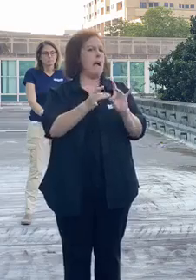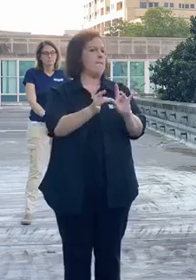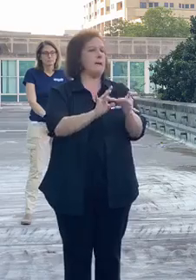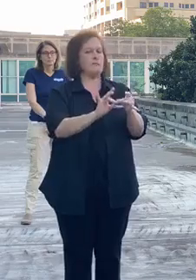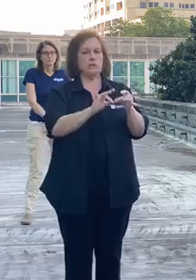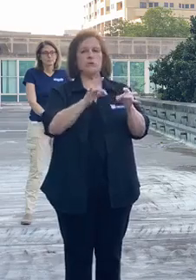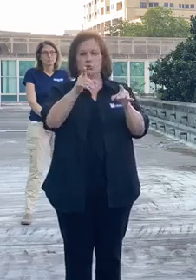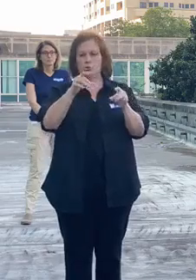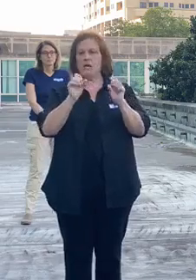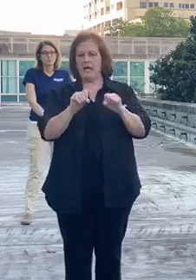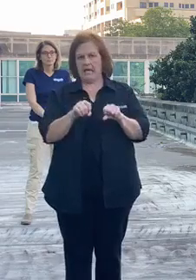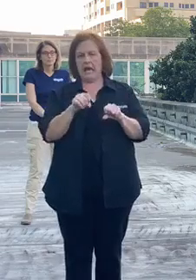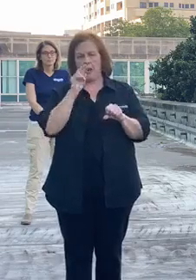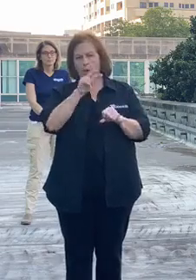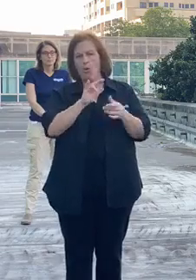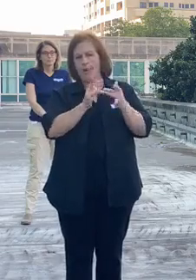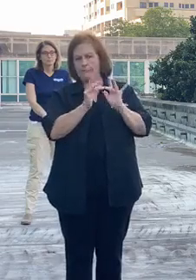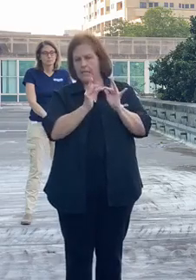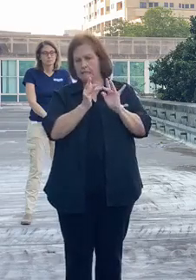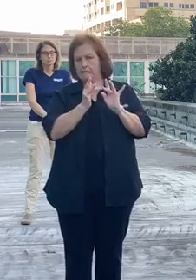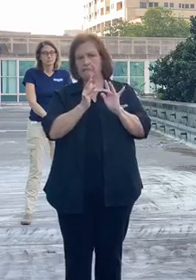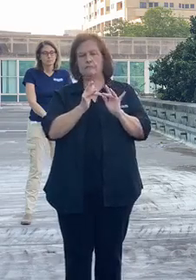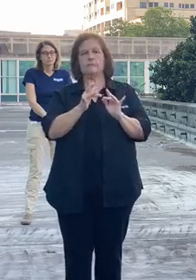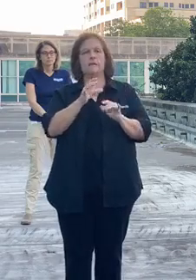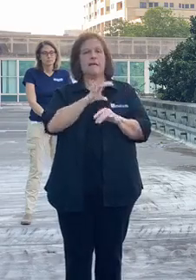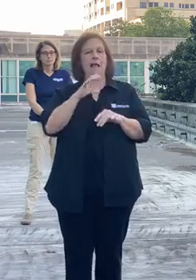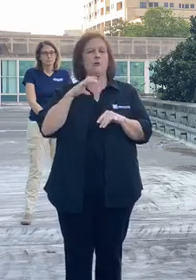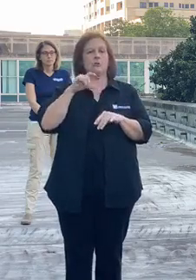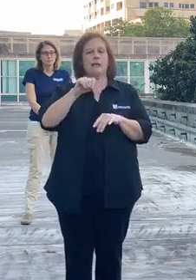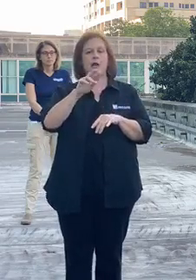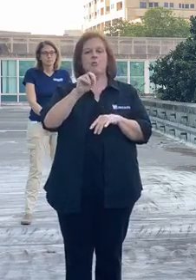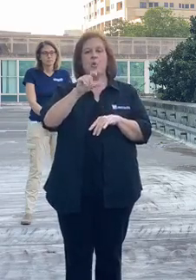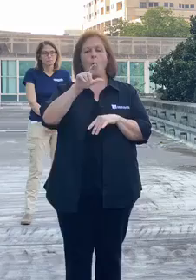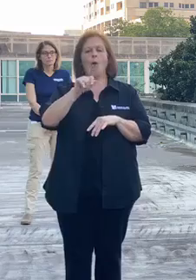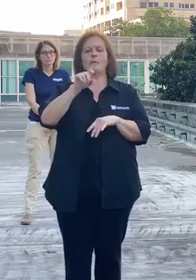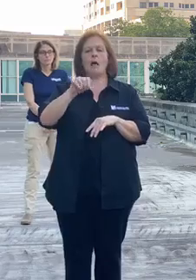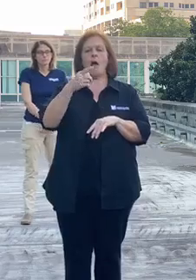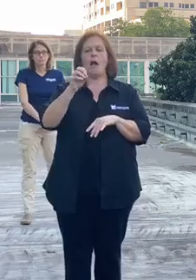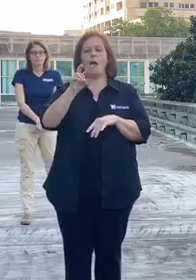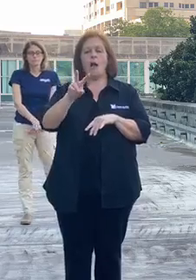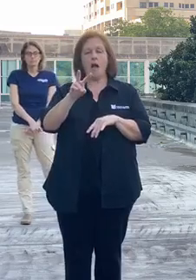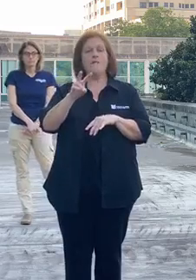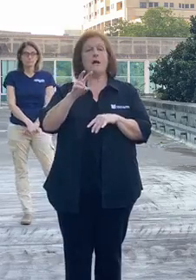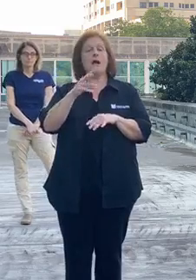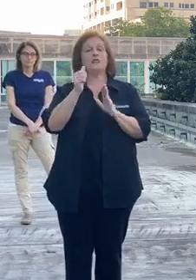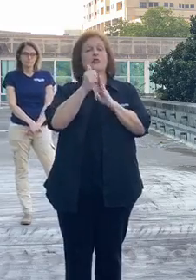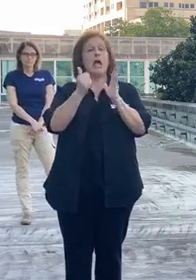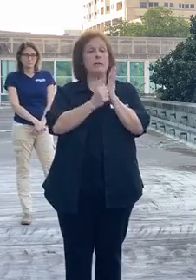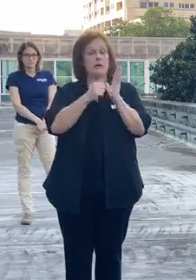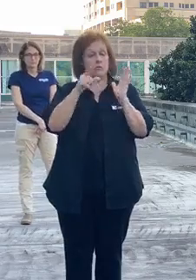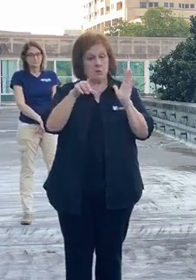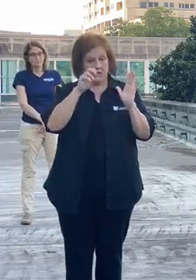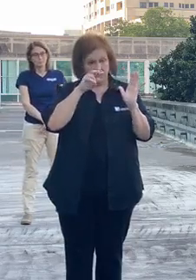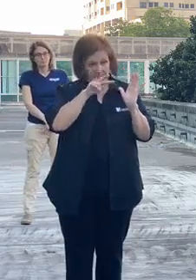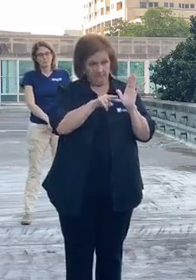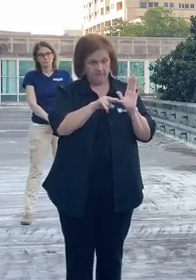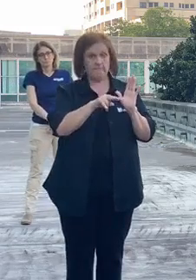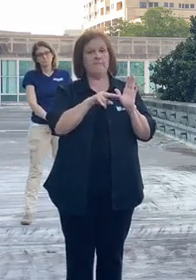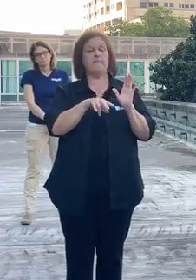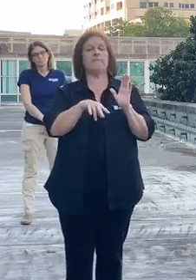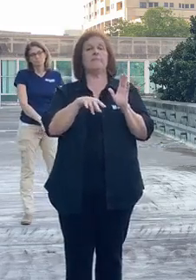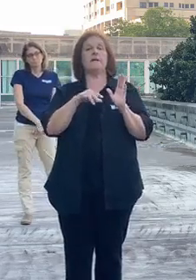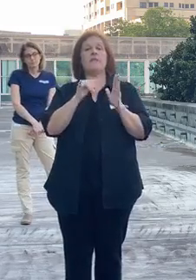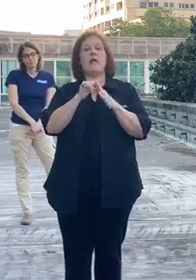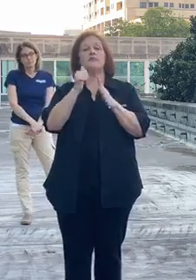public comment, that can be found on our website. Our website is council.nola.gov, and the agenda can also be found on our